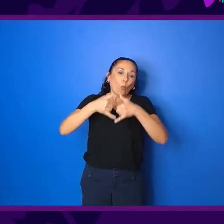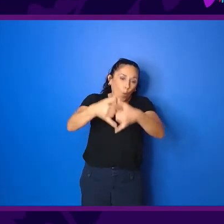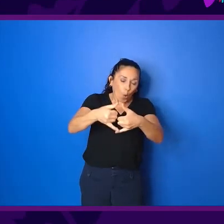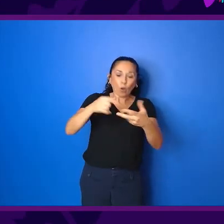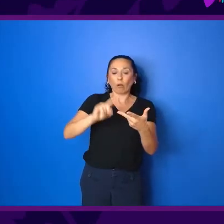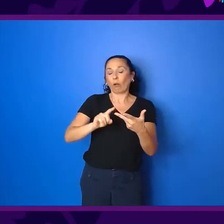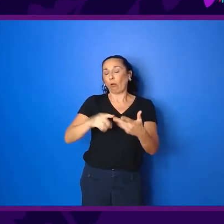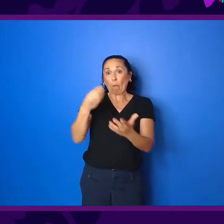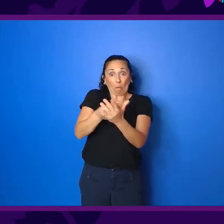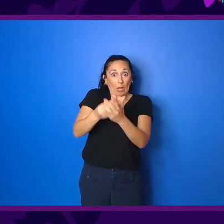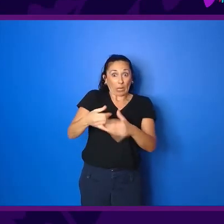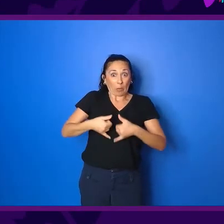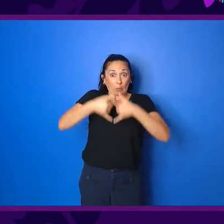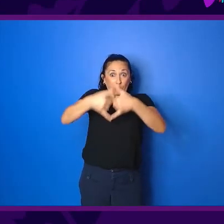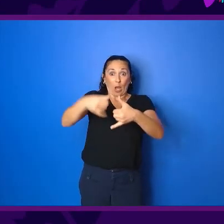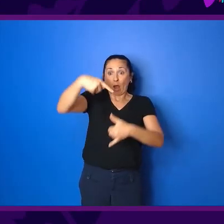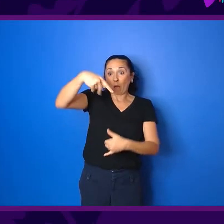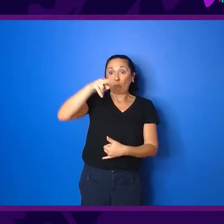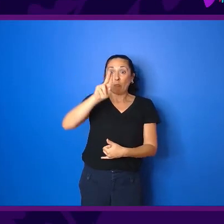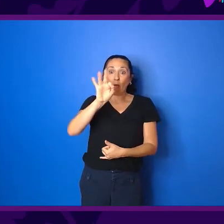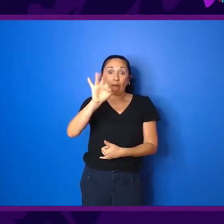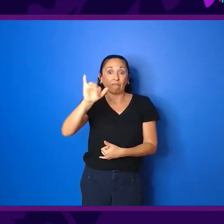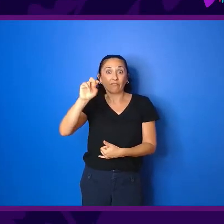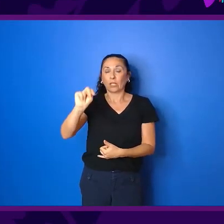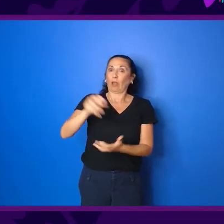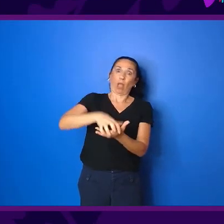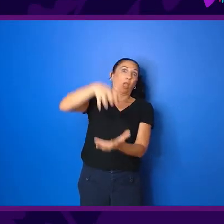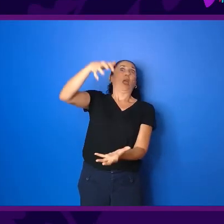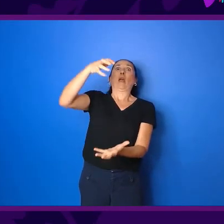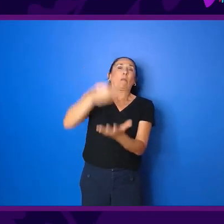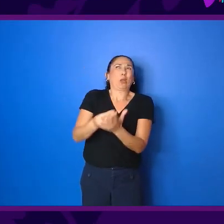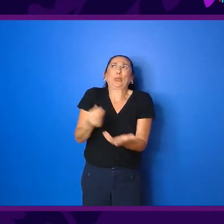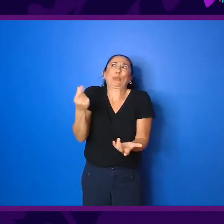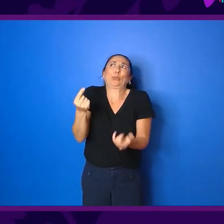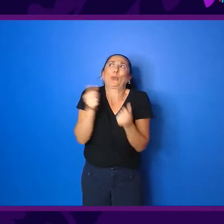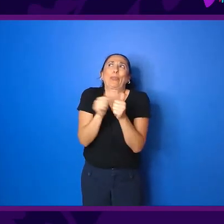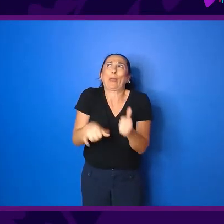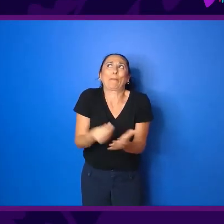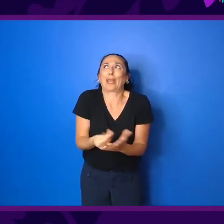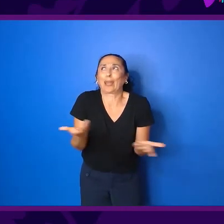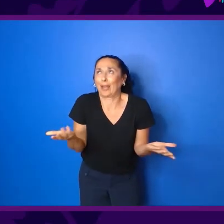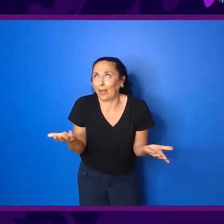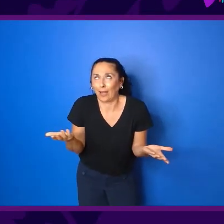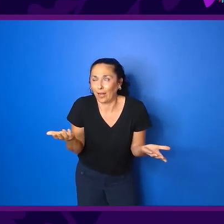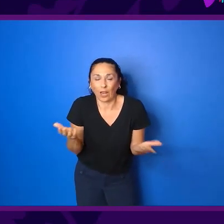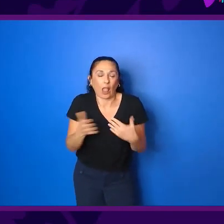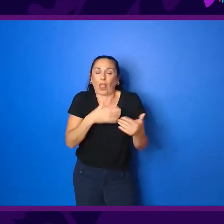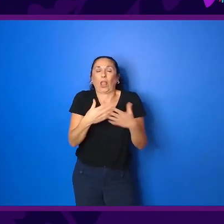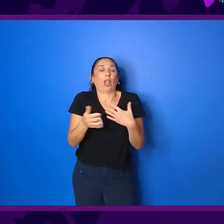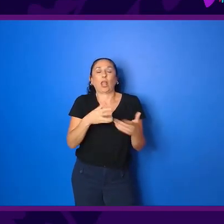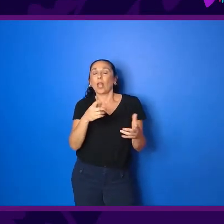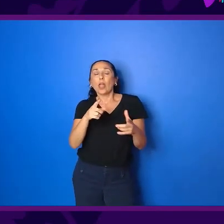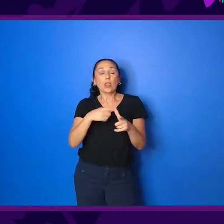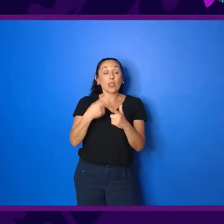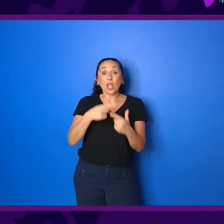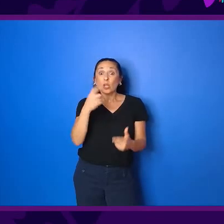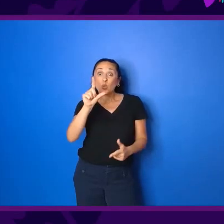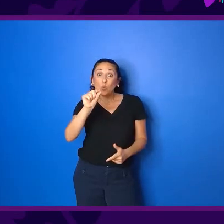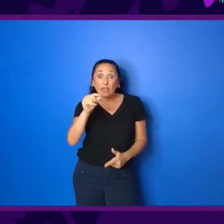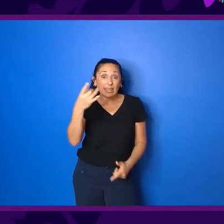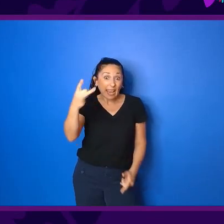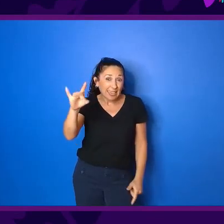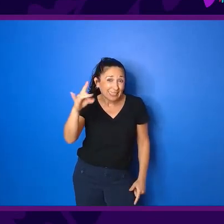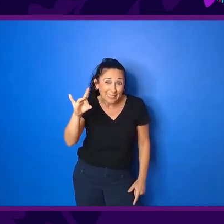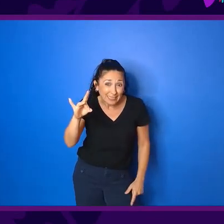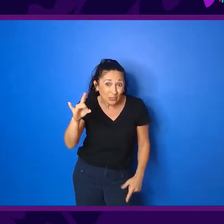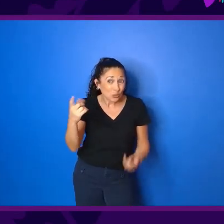she wins a whole bunch of money. God knows what she's done with it. And then, oh my God, in 2018, where does she get to